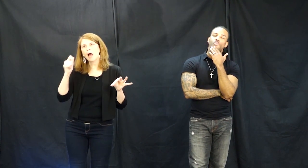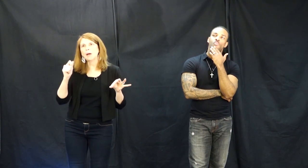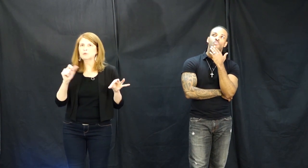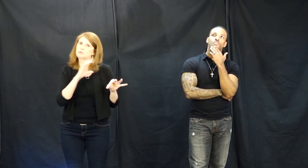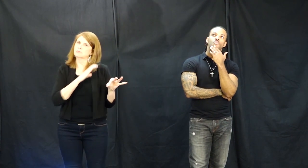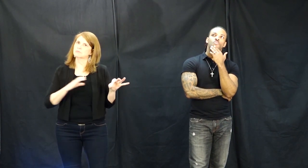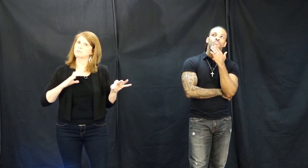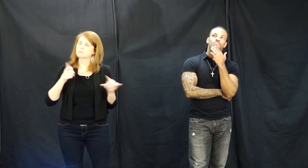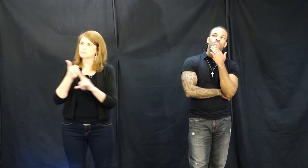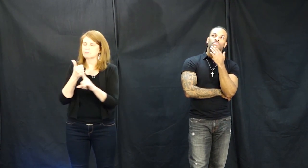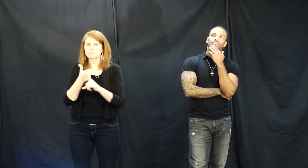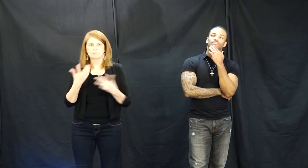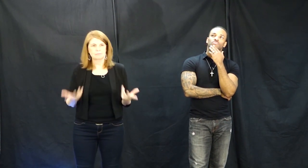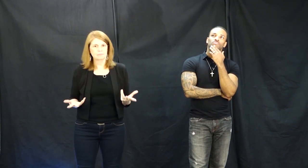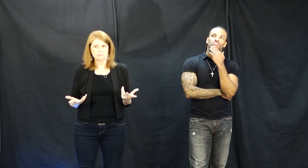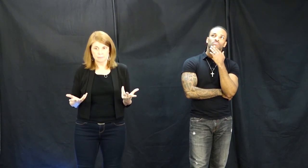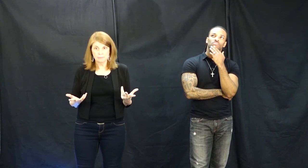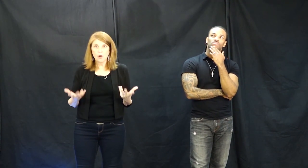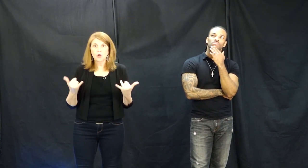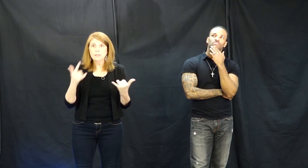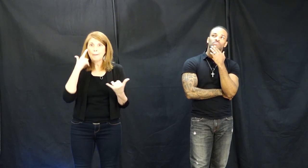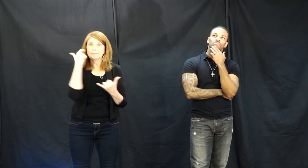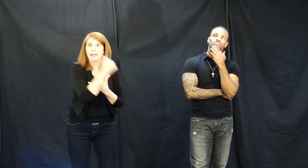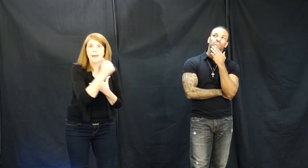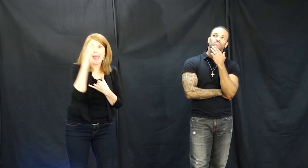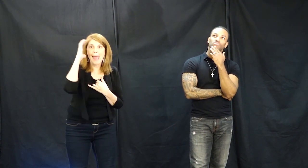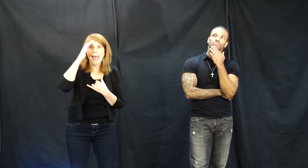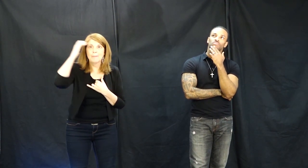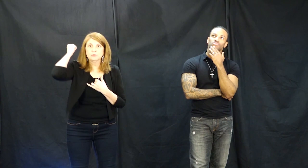to choose, if you had to choose, It's up to Hamilton. if you had to choose,